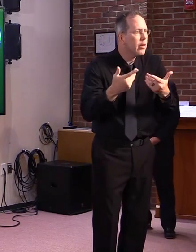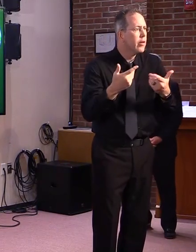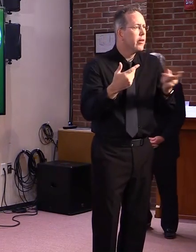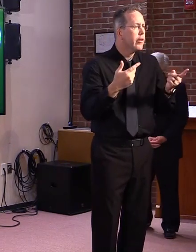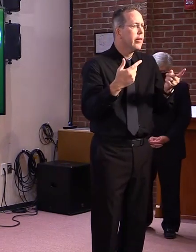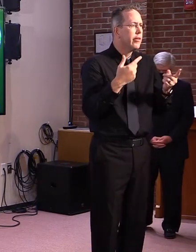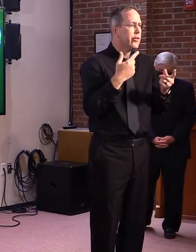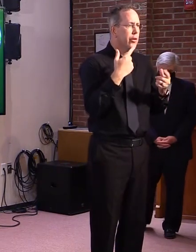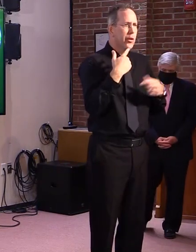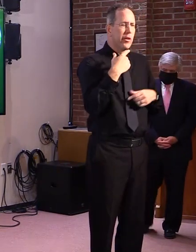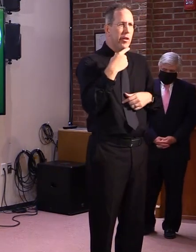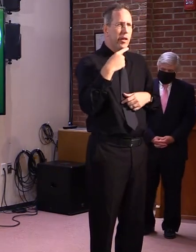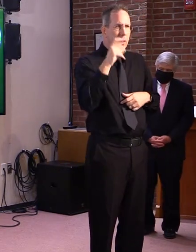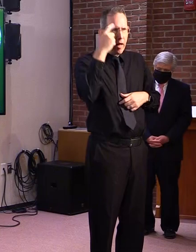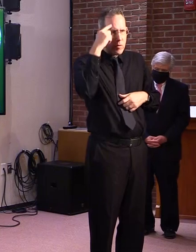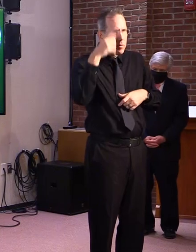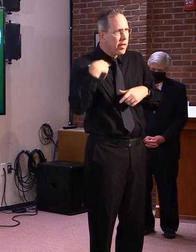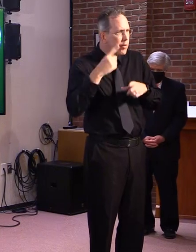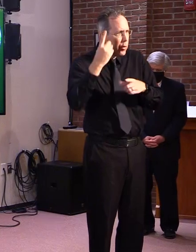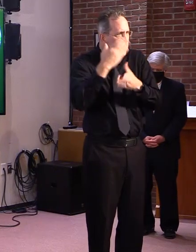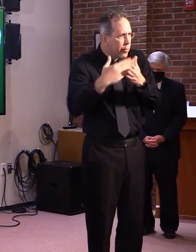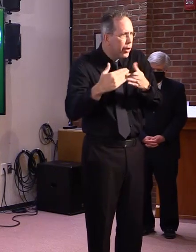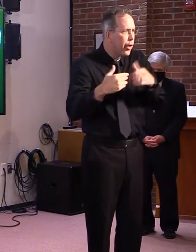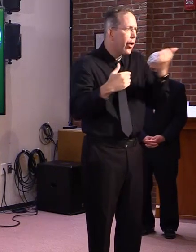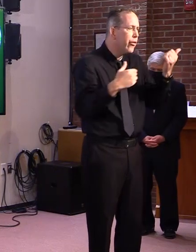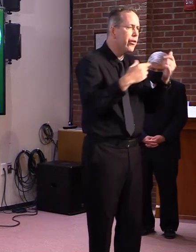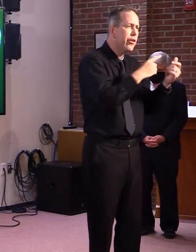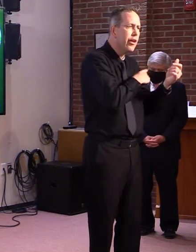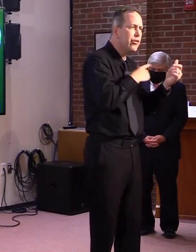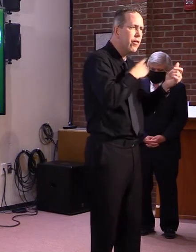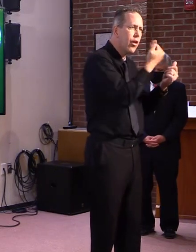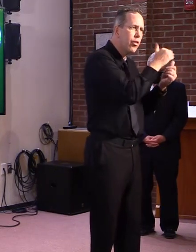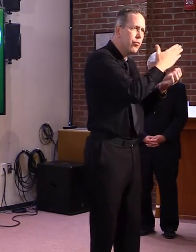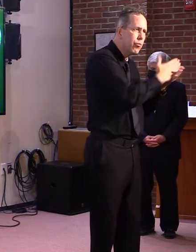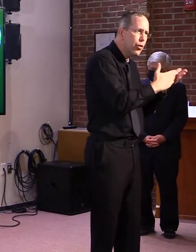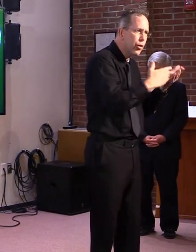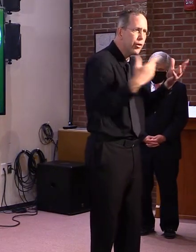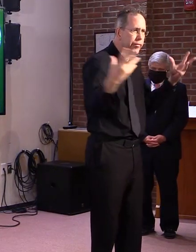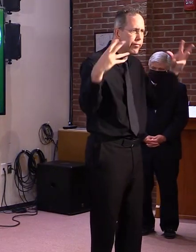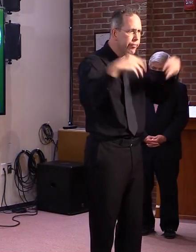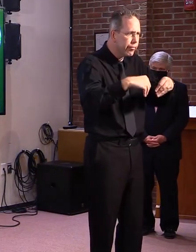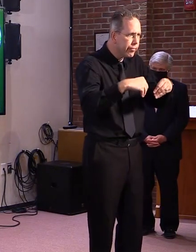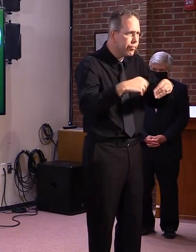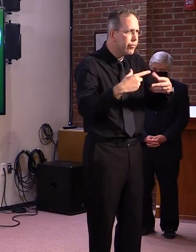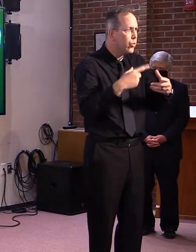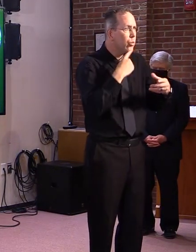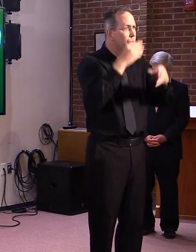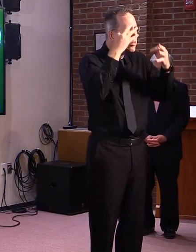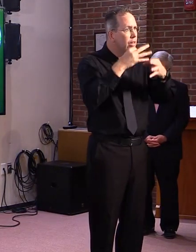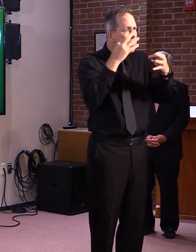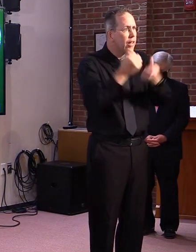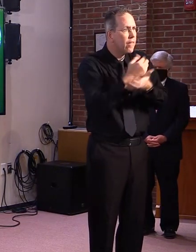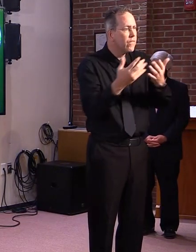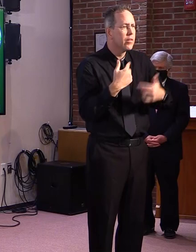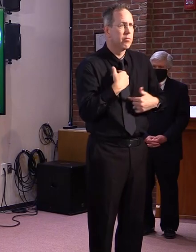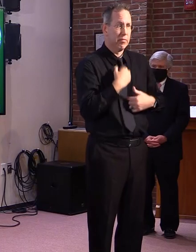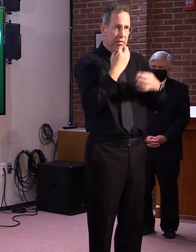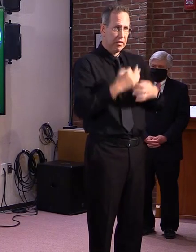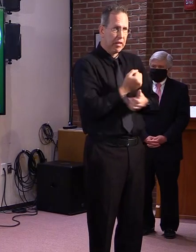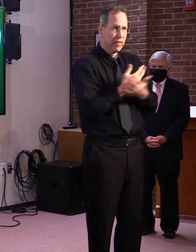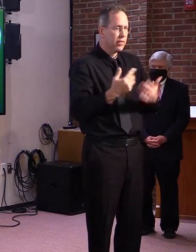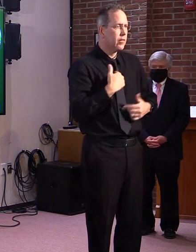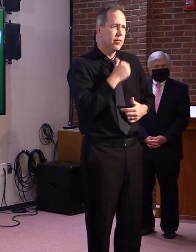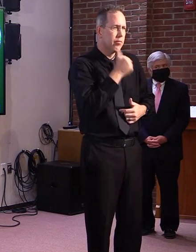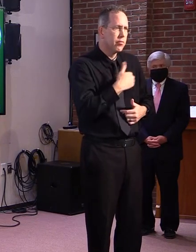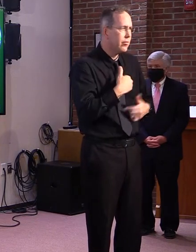So not all of it is up to us in the executive branch. So, Secretary Smith,